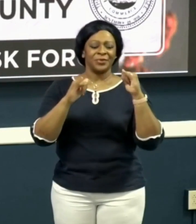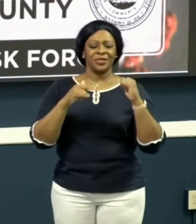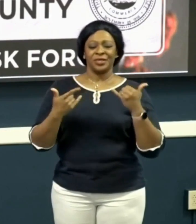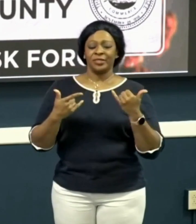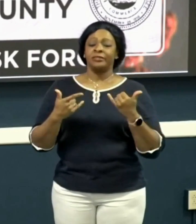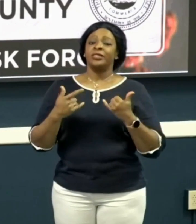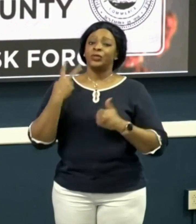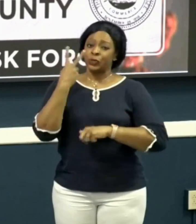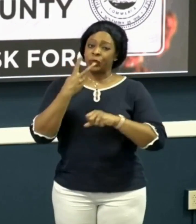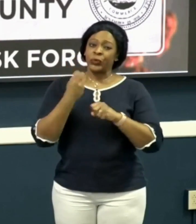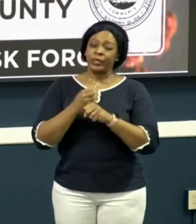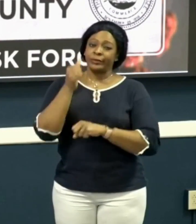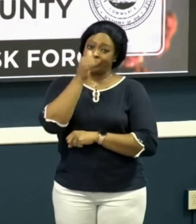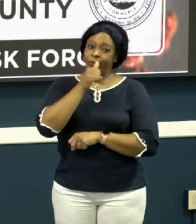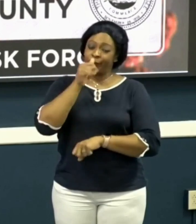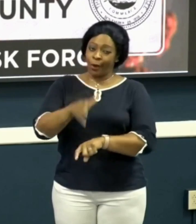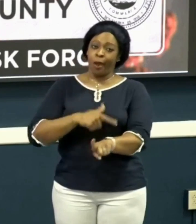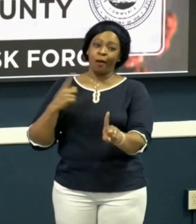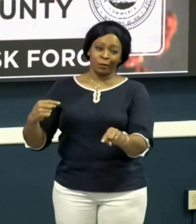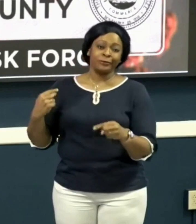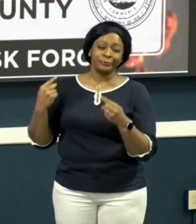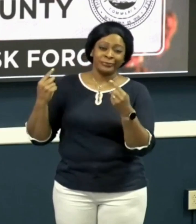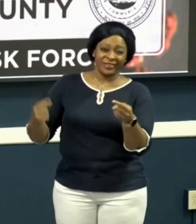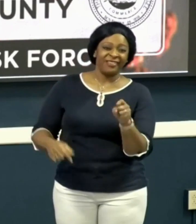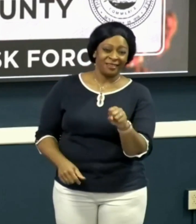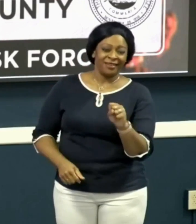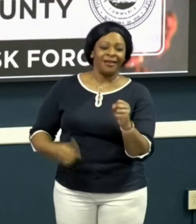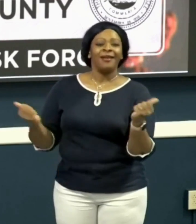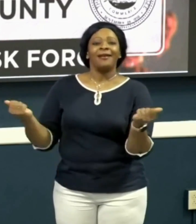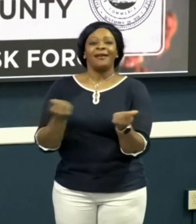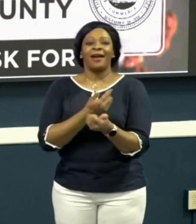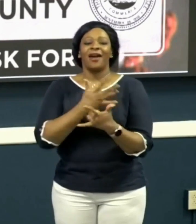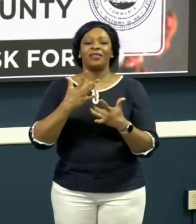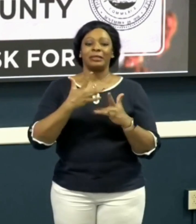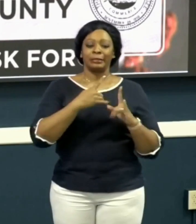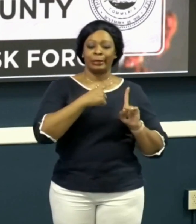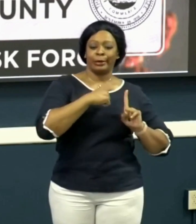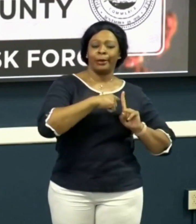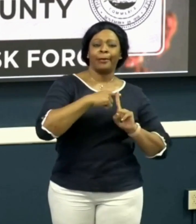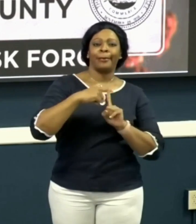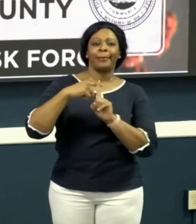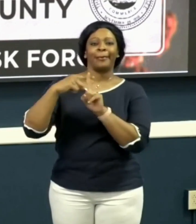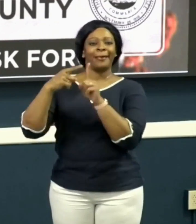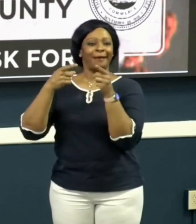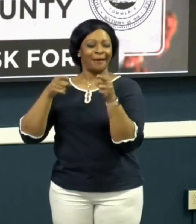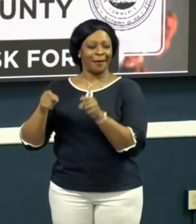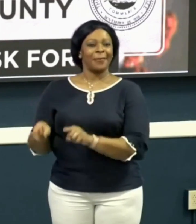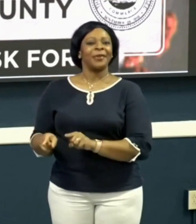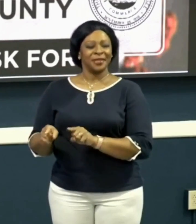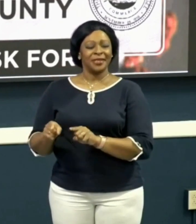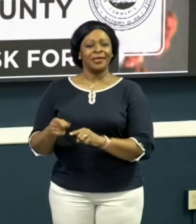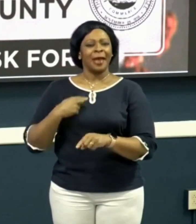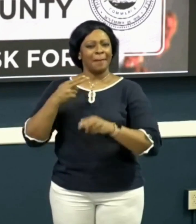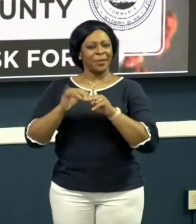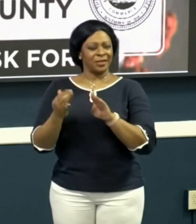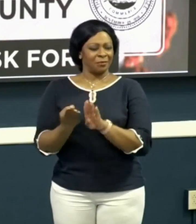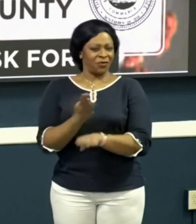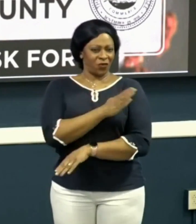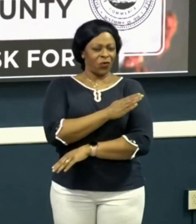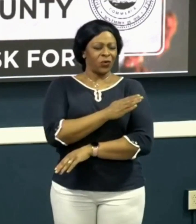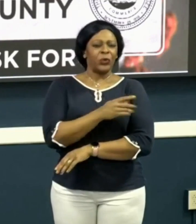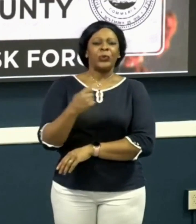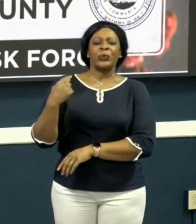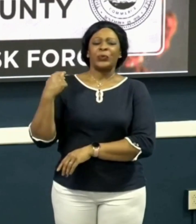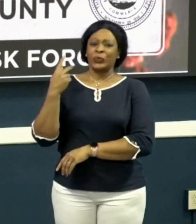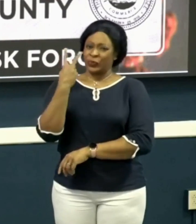long 2 years, and everything is going in the right direction. And I think I've said this before, but